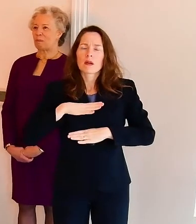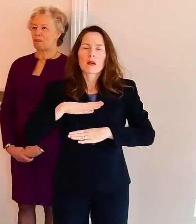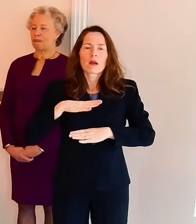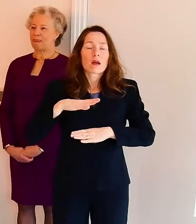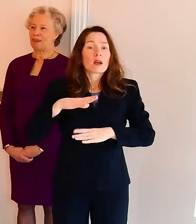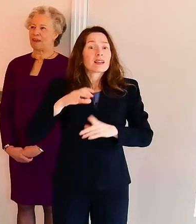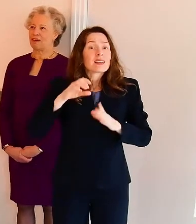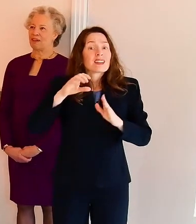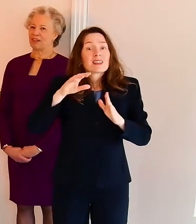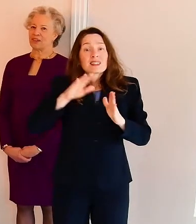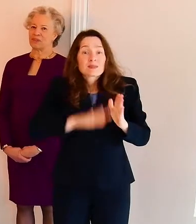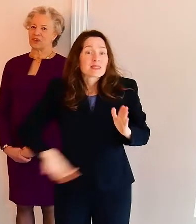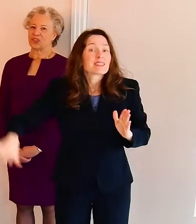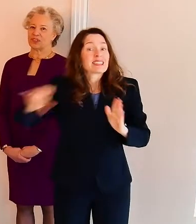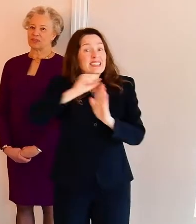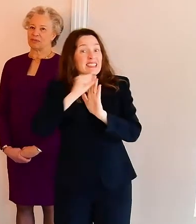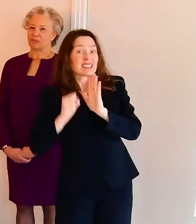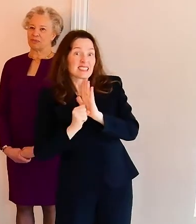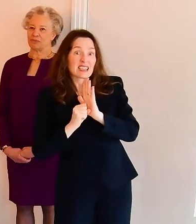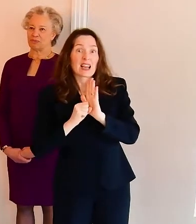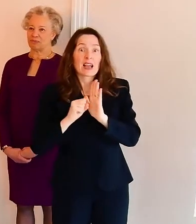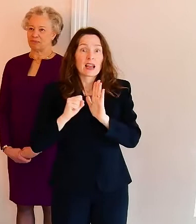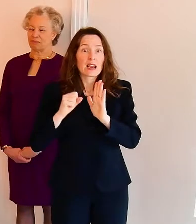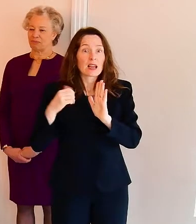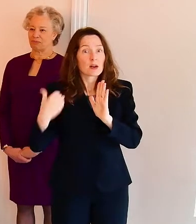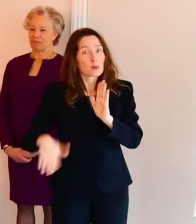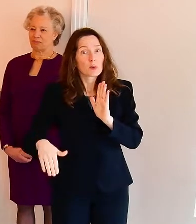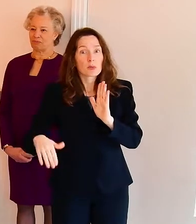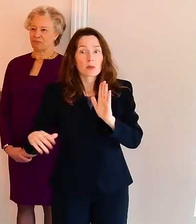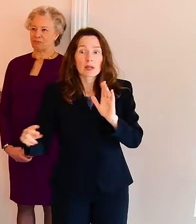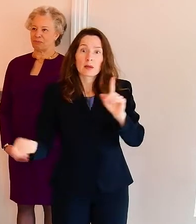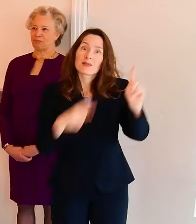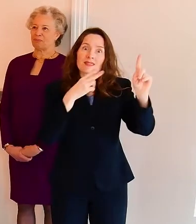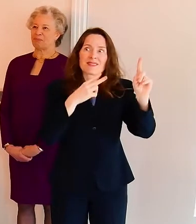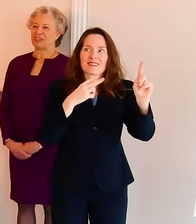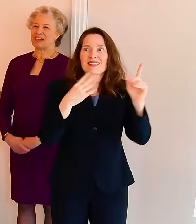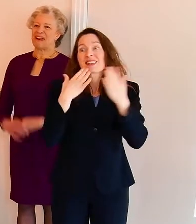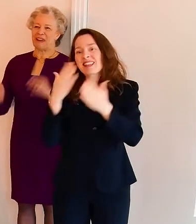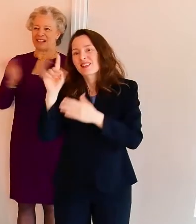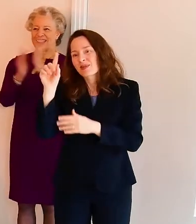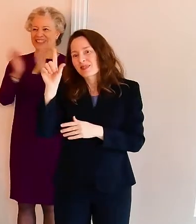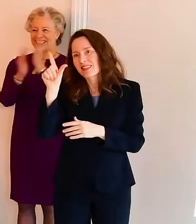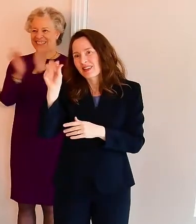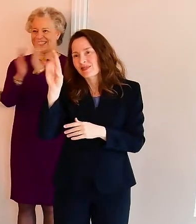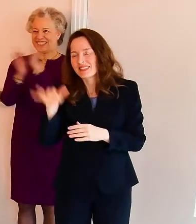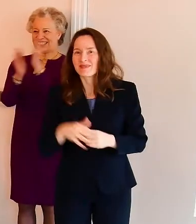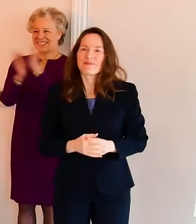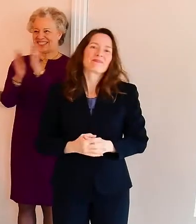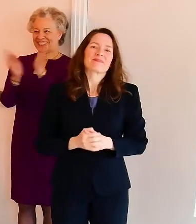and region to help support business and economic development. Thank you, Larry.